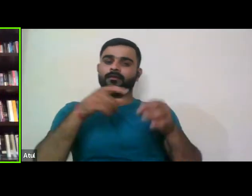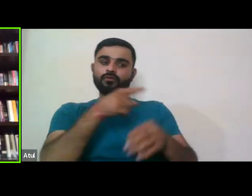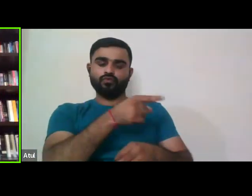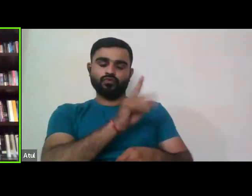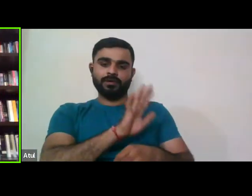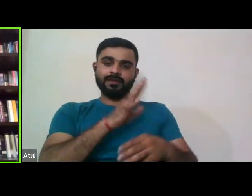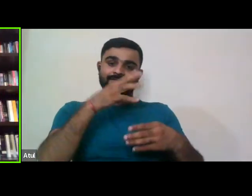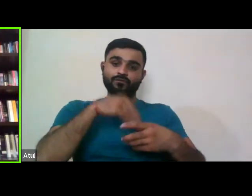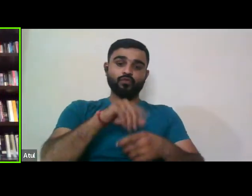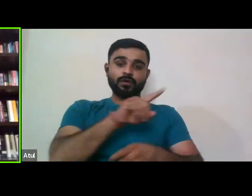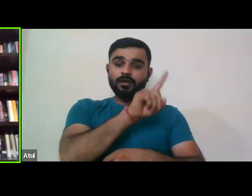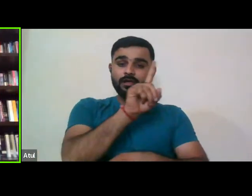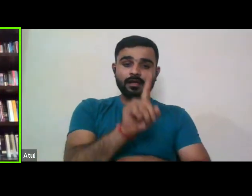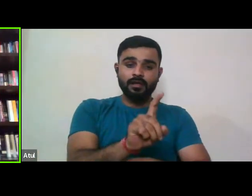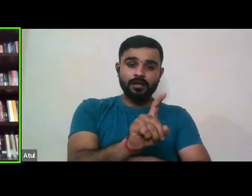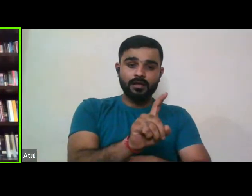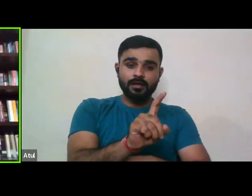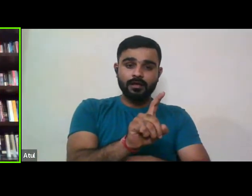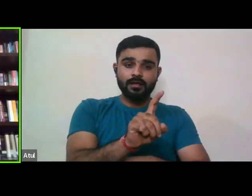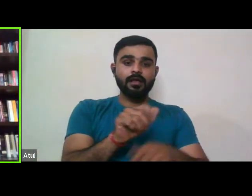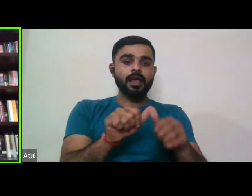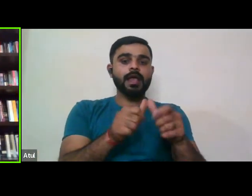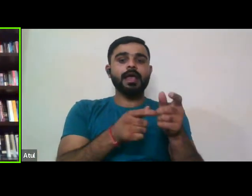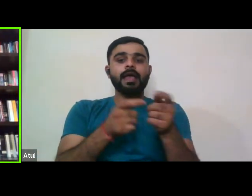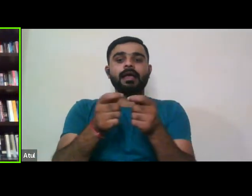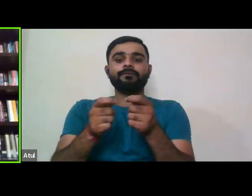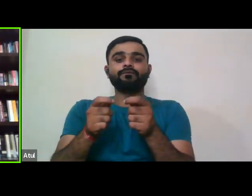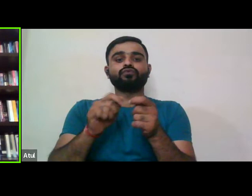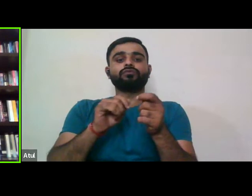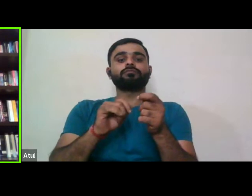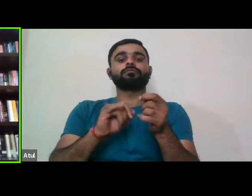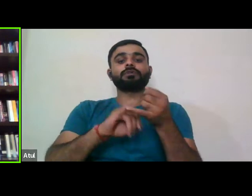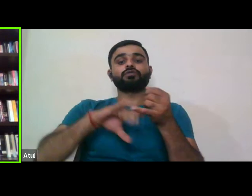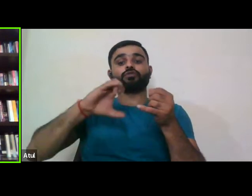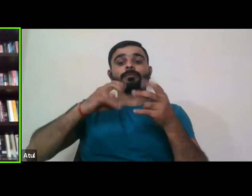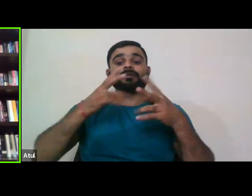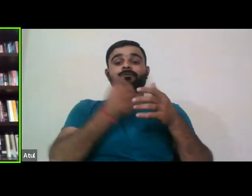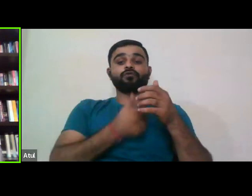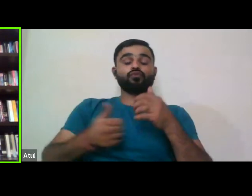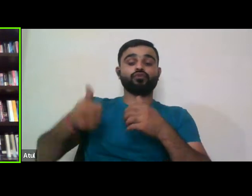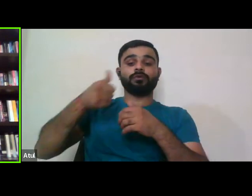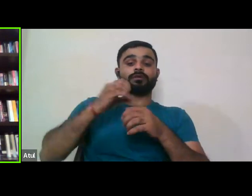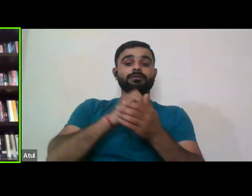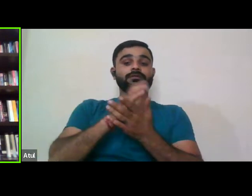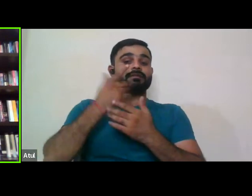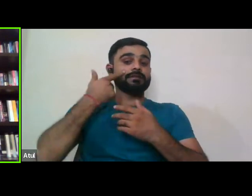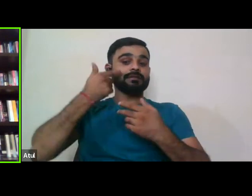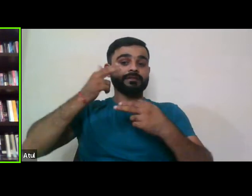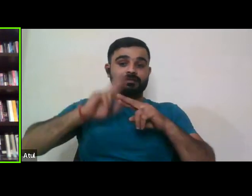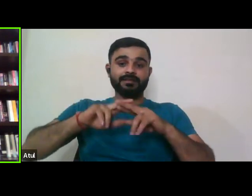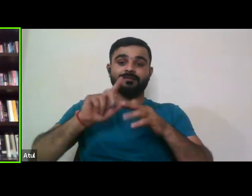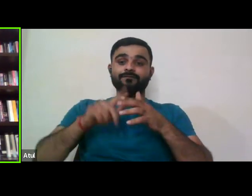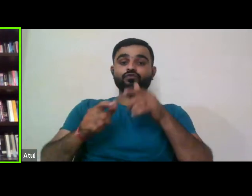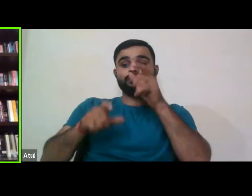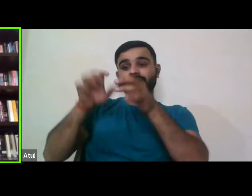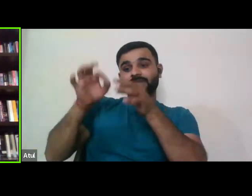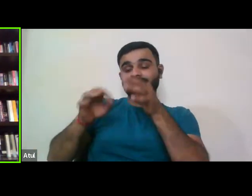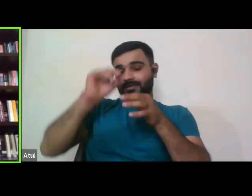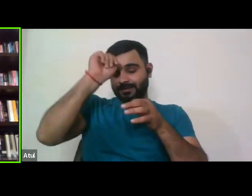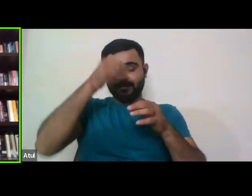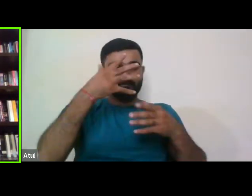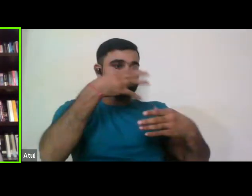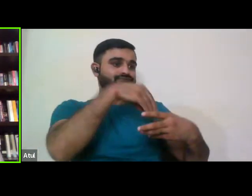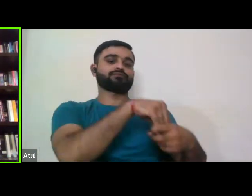not just a question of, on the administrative side, the Chief Justice of India looking into this matter, but also on the judicial side, right?